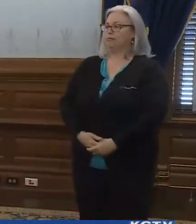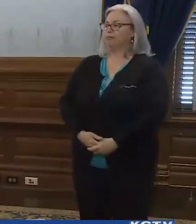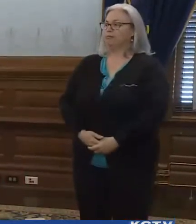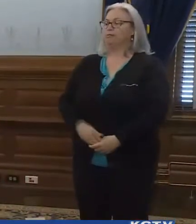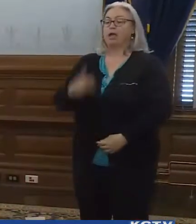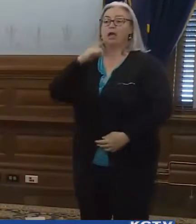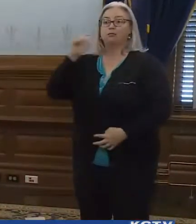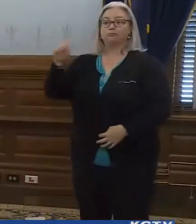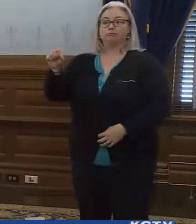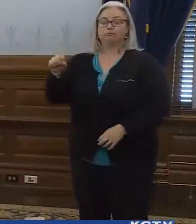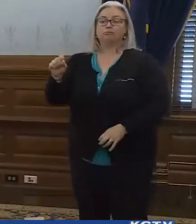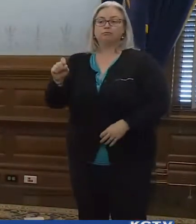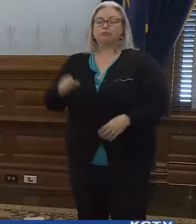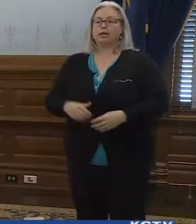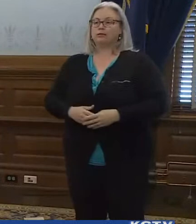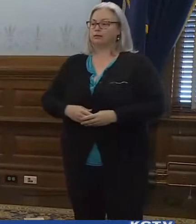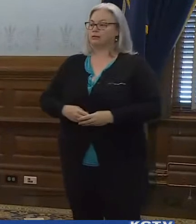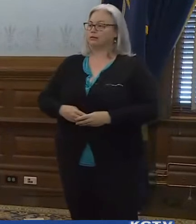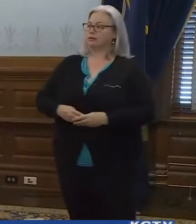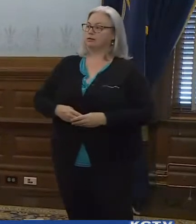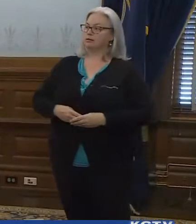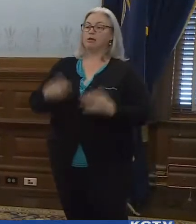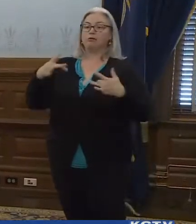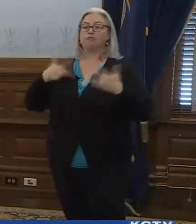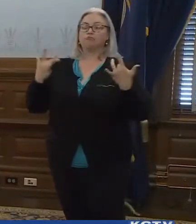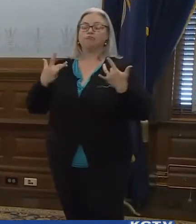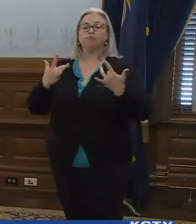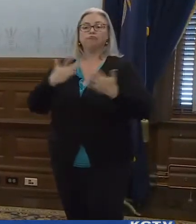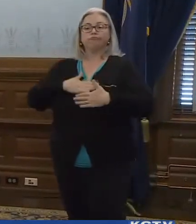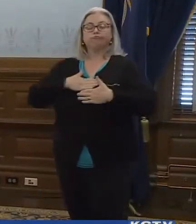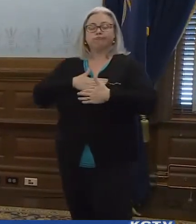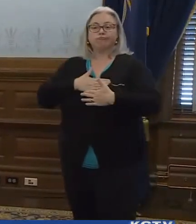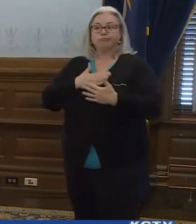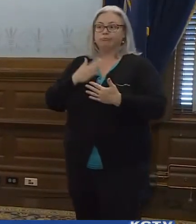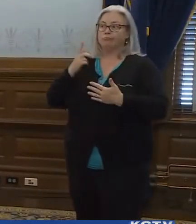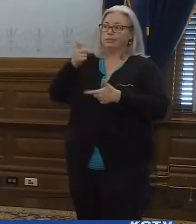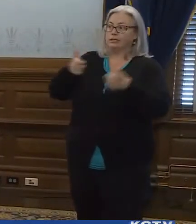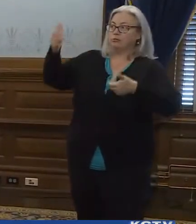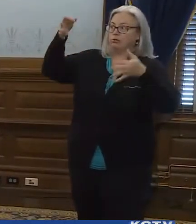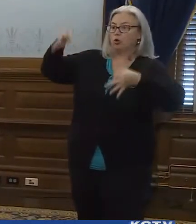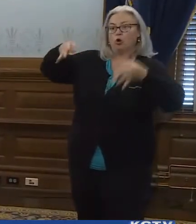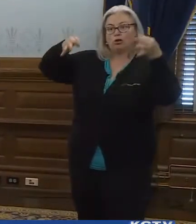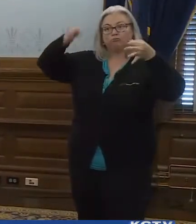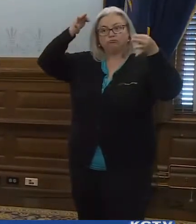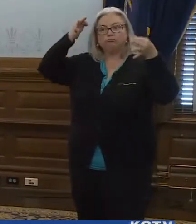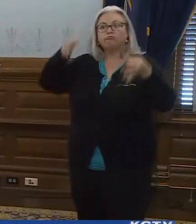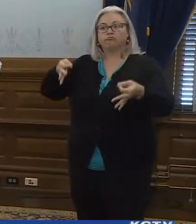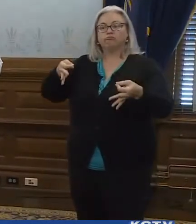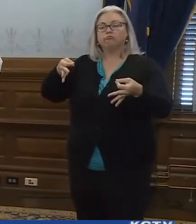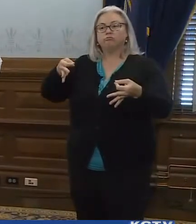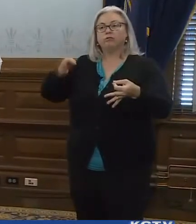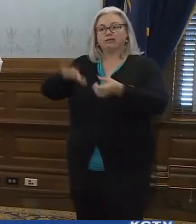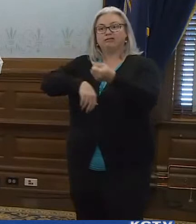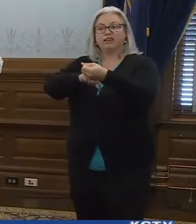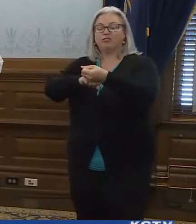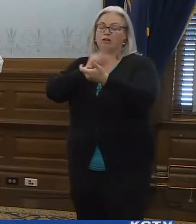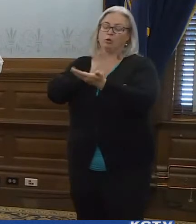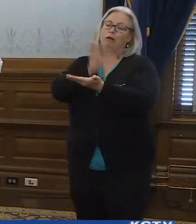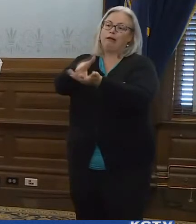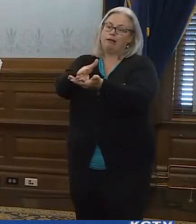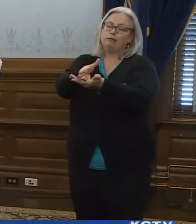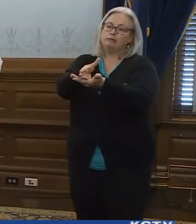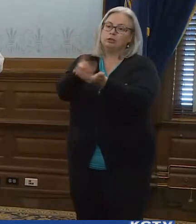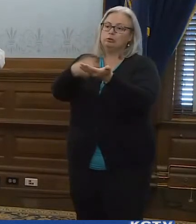workers? Yes, I was delighted that they ruled that way, and and put an end to